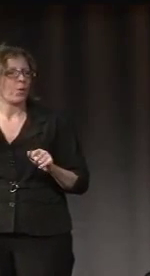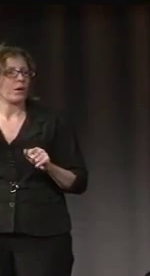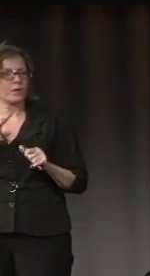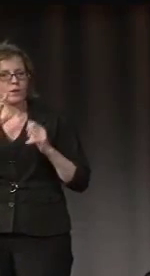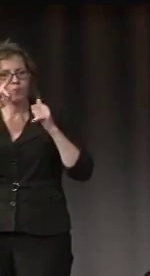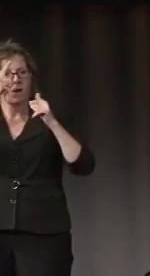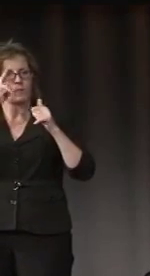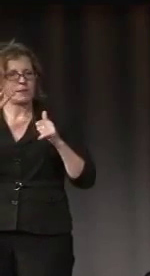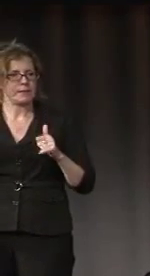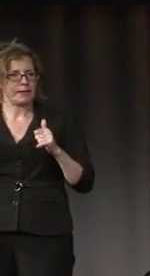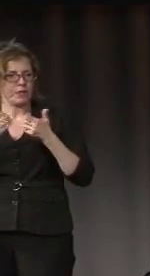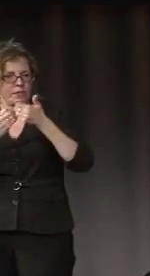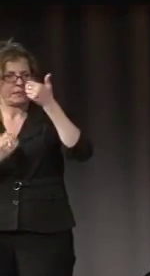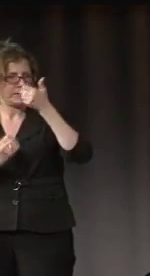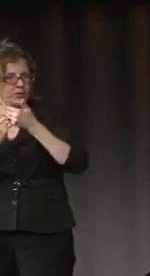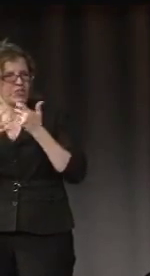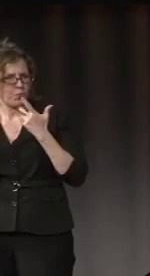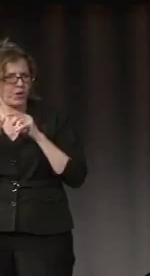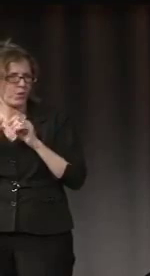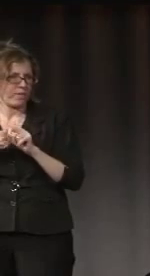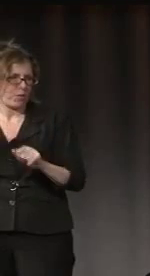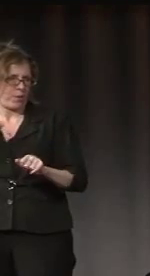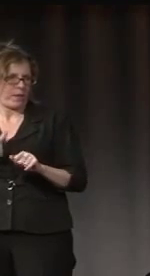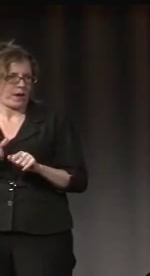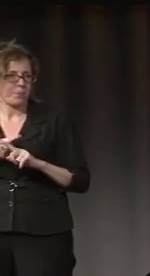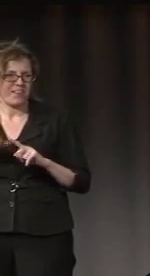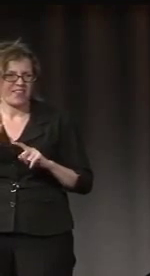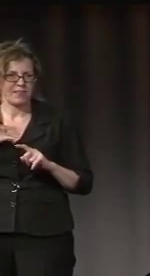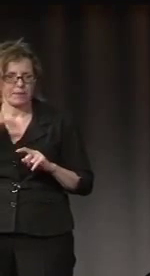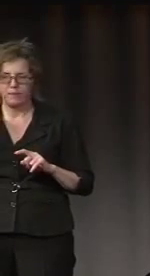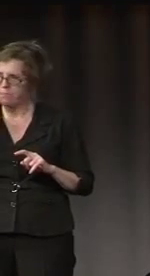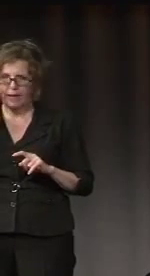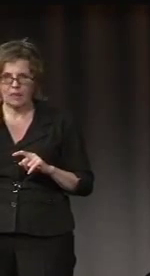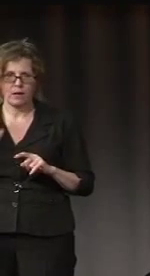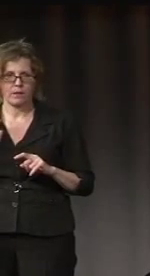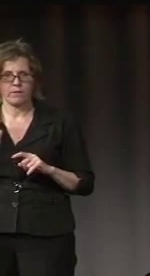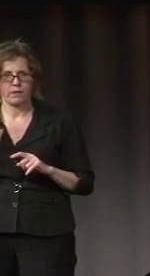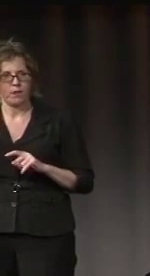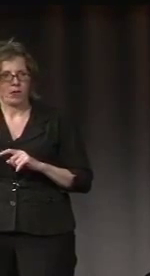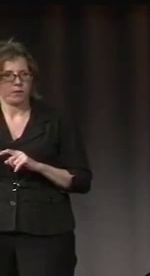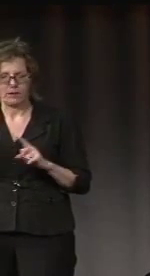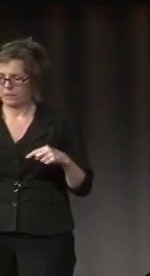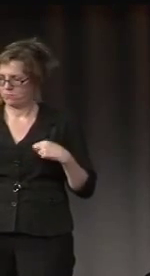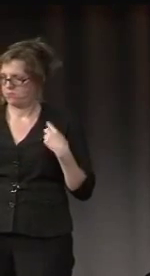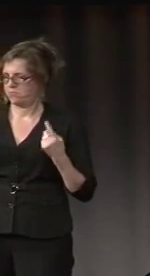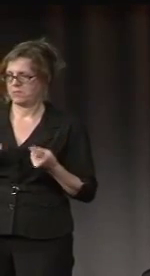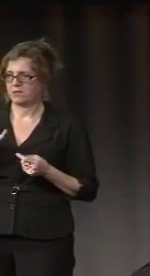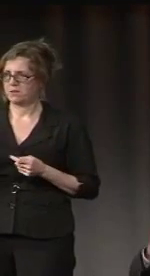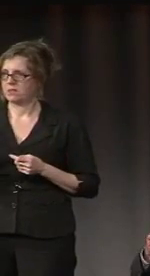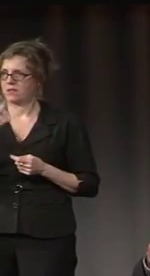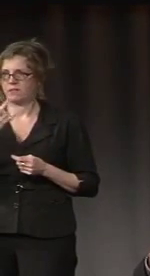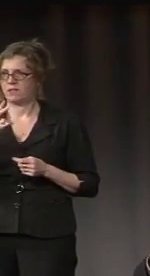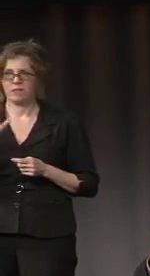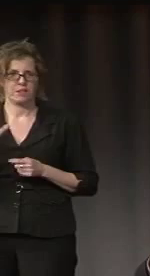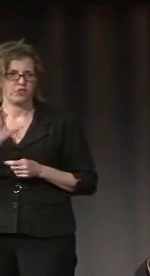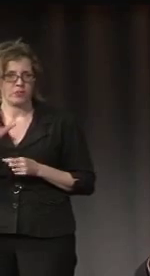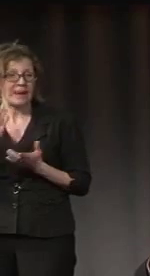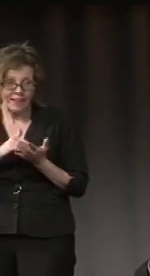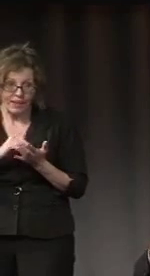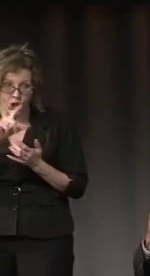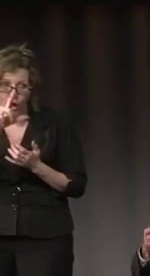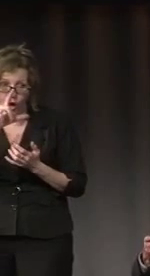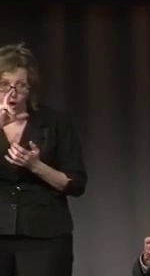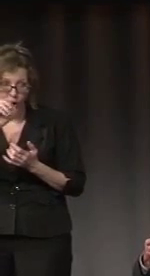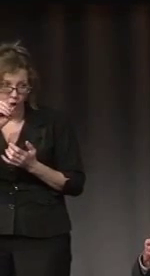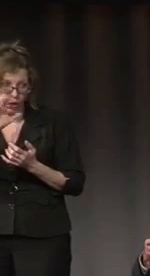distinction, which had been the bane of philosophy since the 17th century. Again, look.